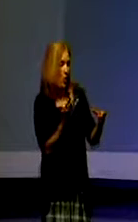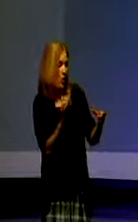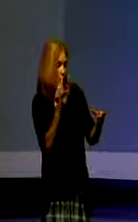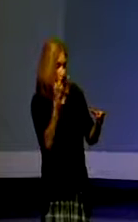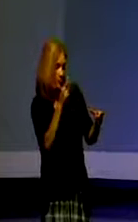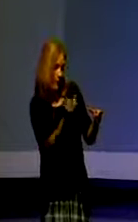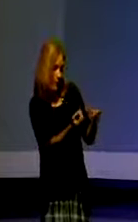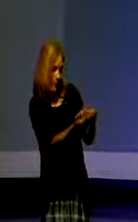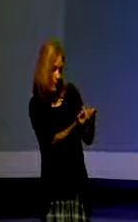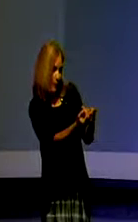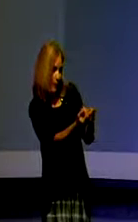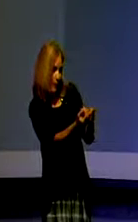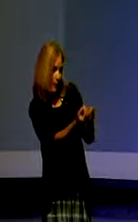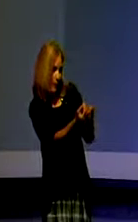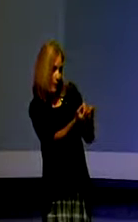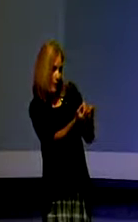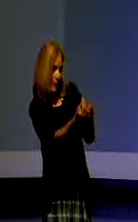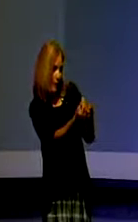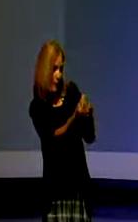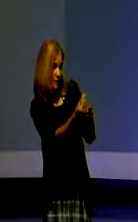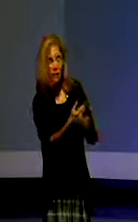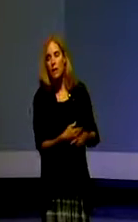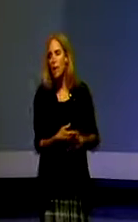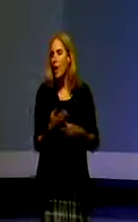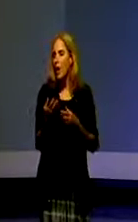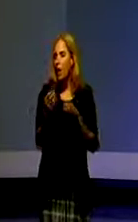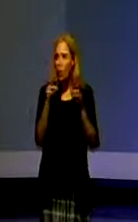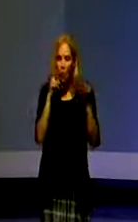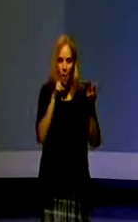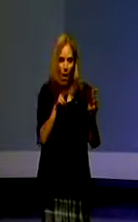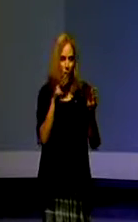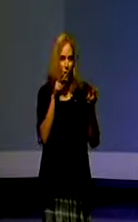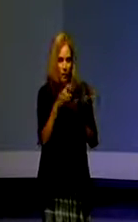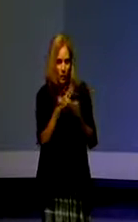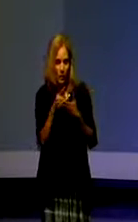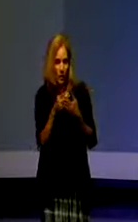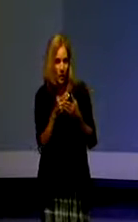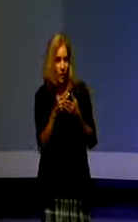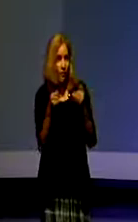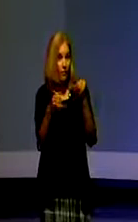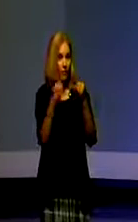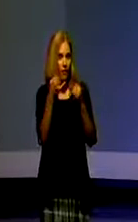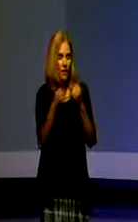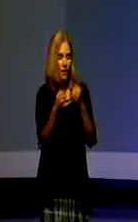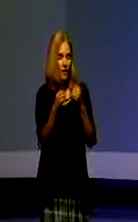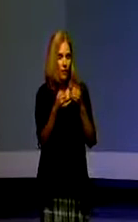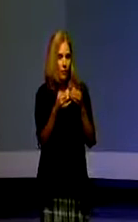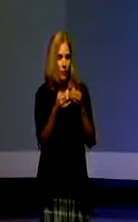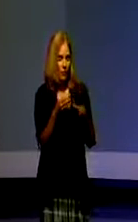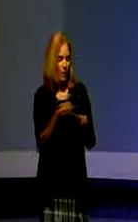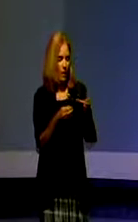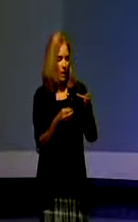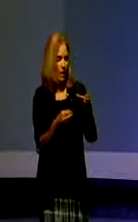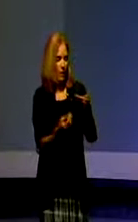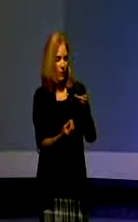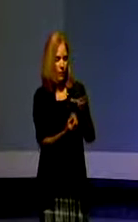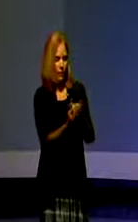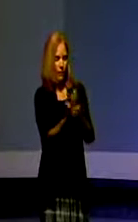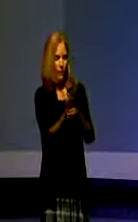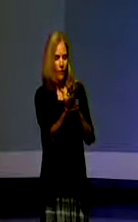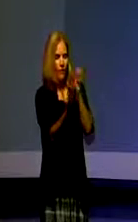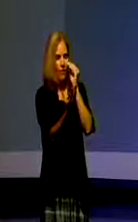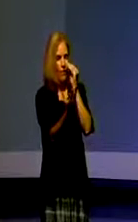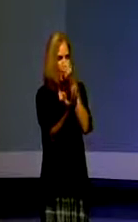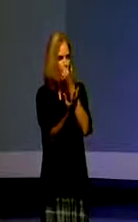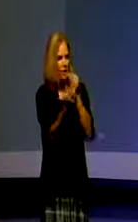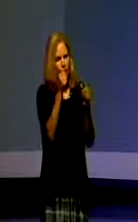the first little sprouts to come up. And watching it over weeks until finally we had a styrofoam cup full of flowers.